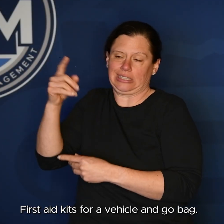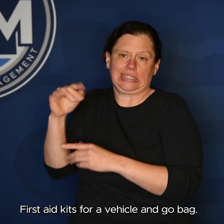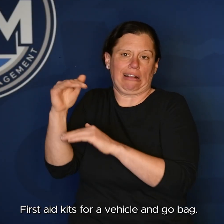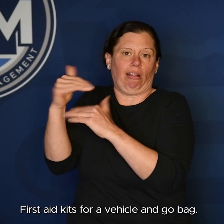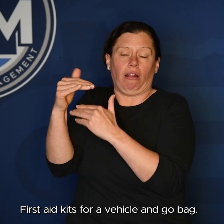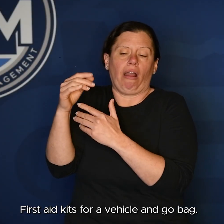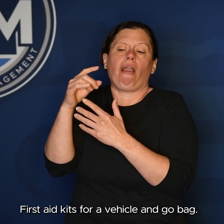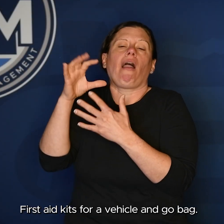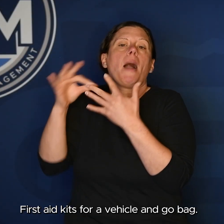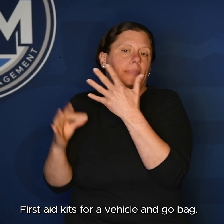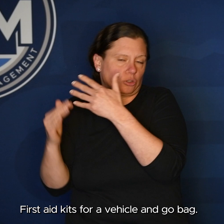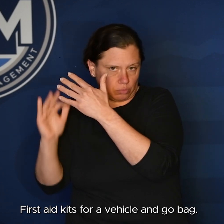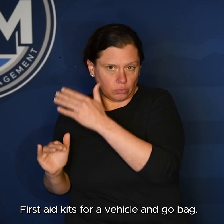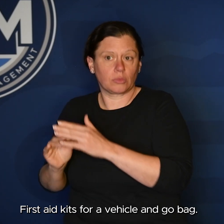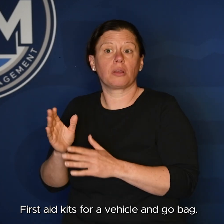for a vehicle and go bag.